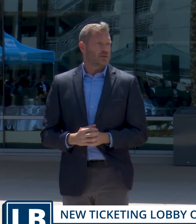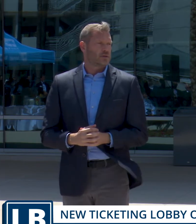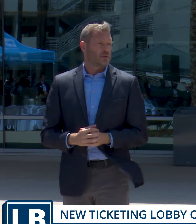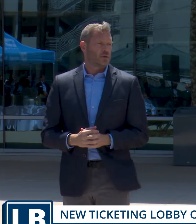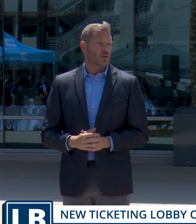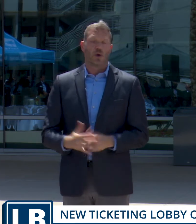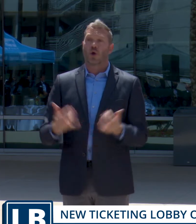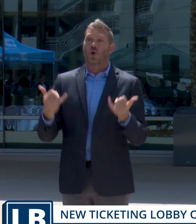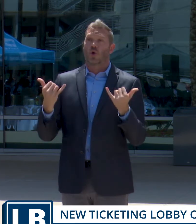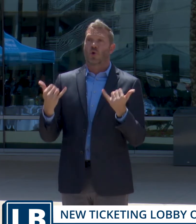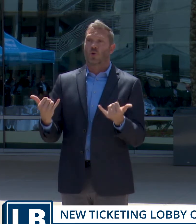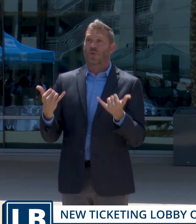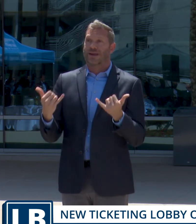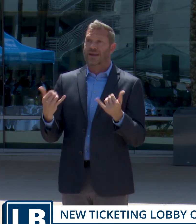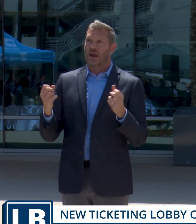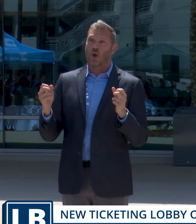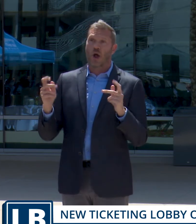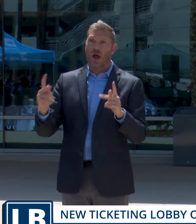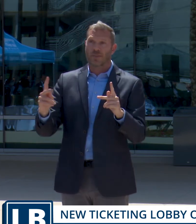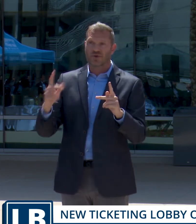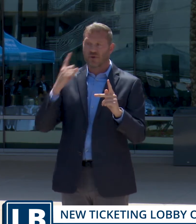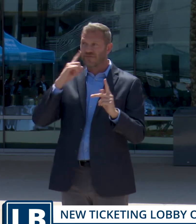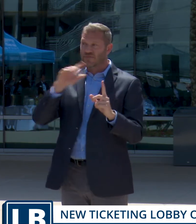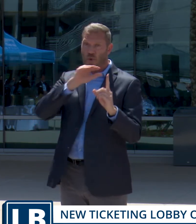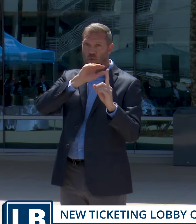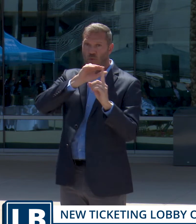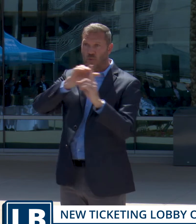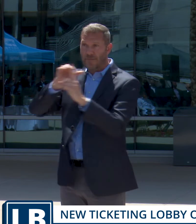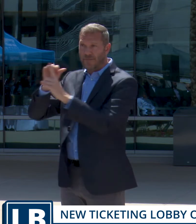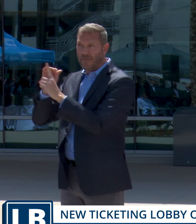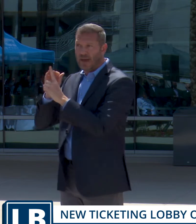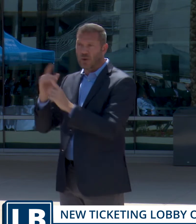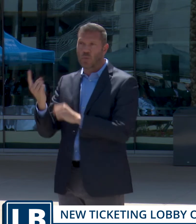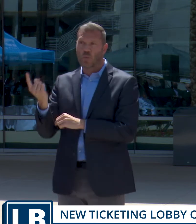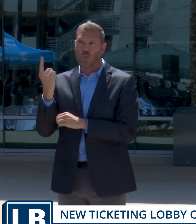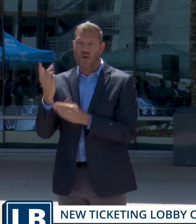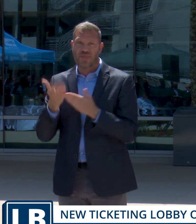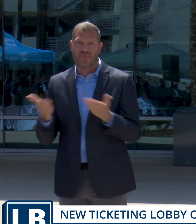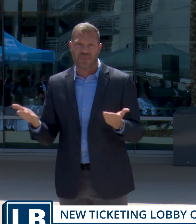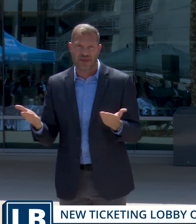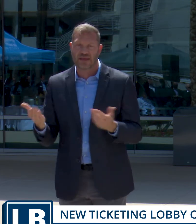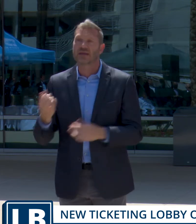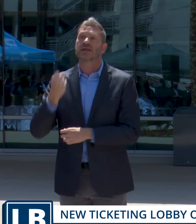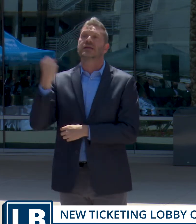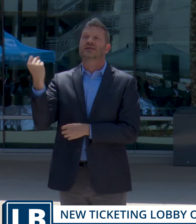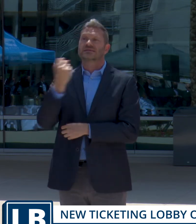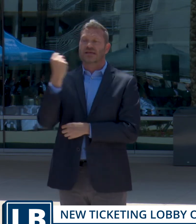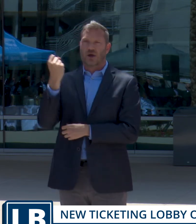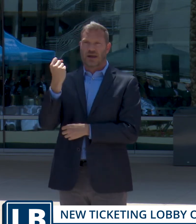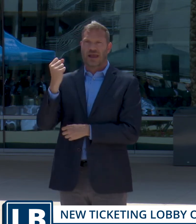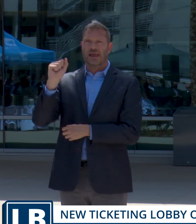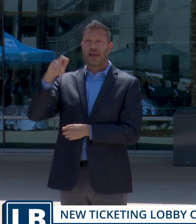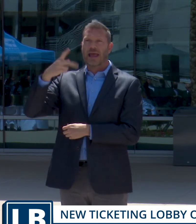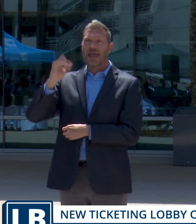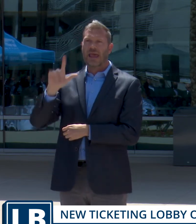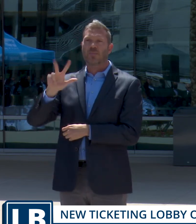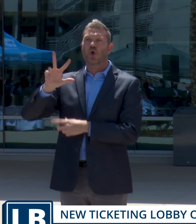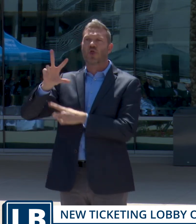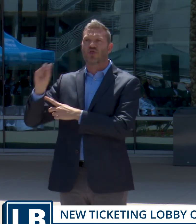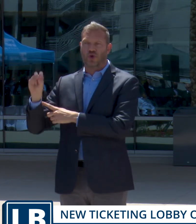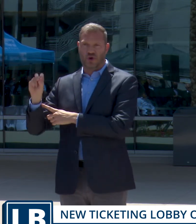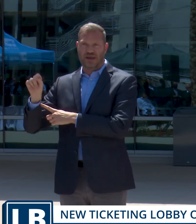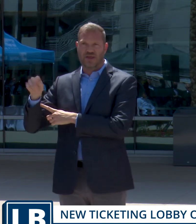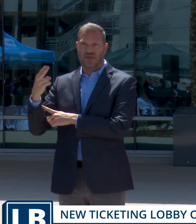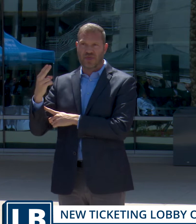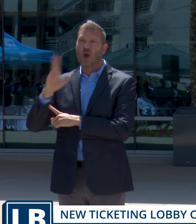Really, right now, there's an opportunity for me to just remind you all of one thing. Saturday, April 30th, from 10 to 2 is